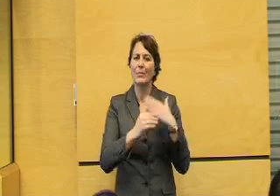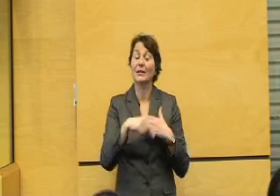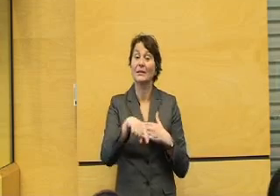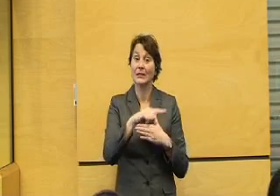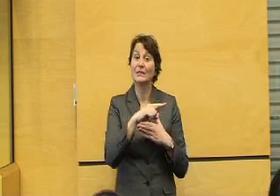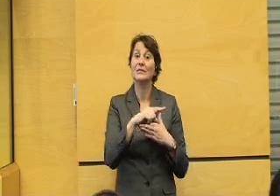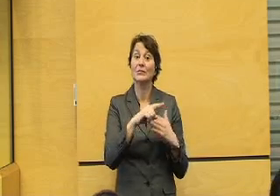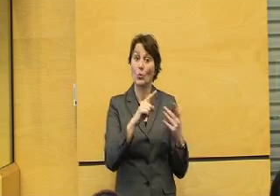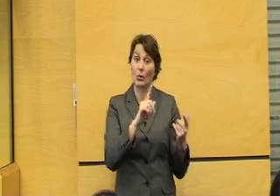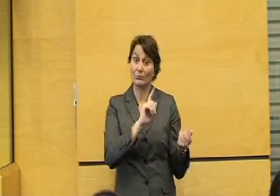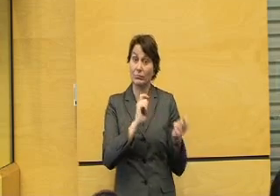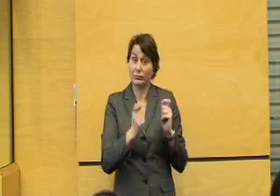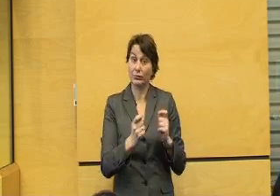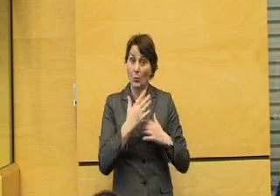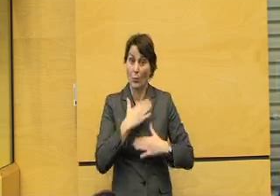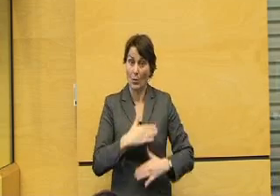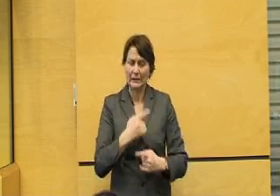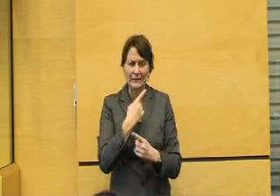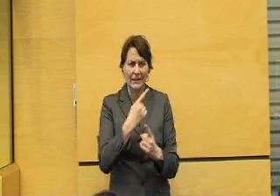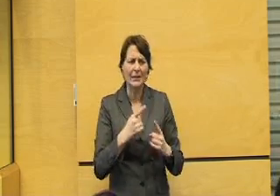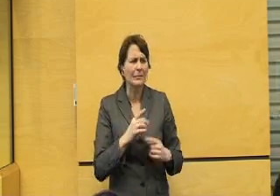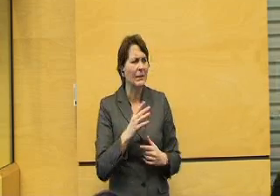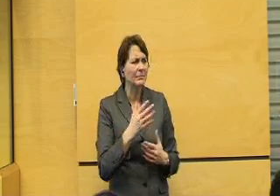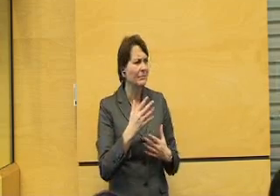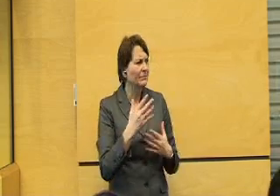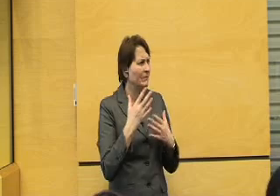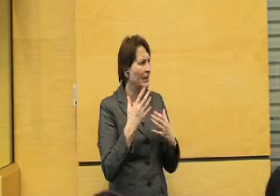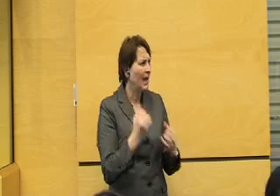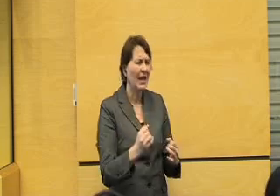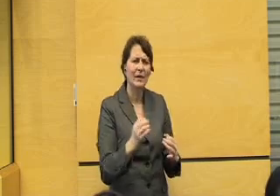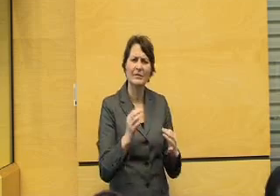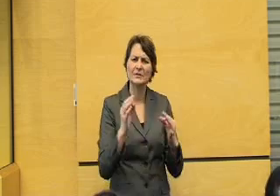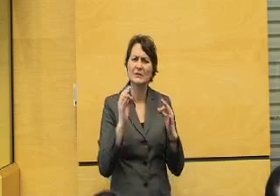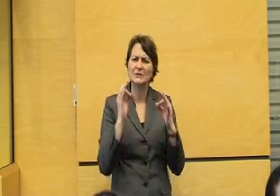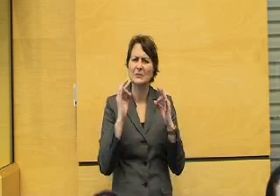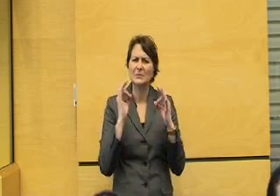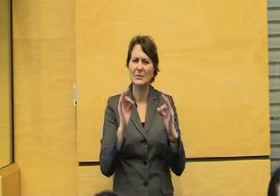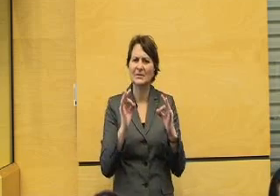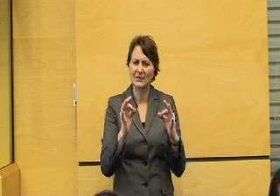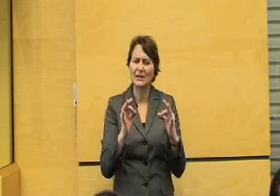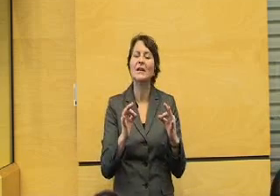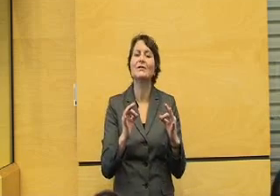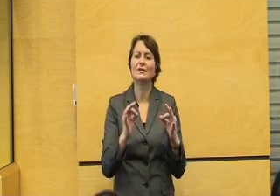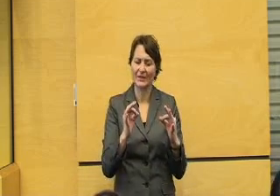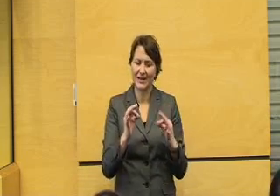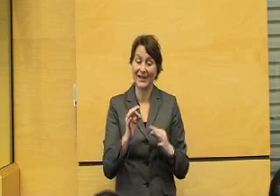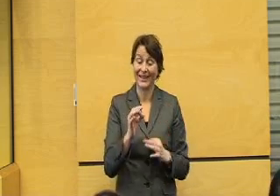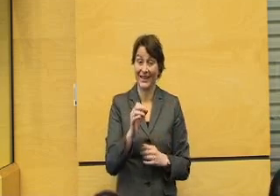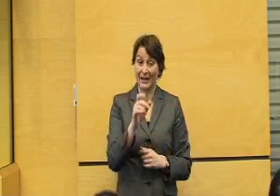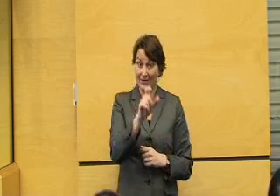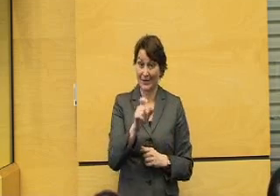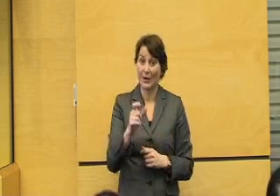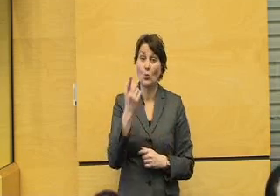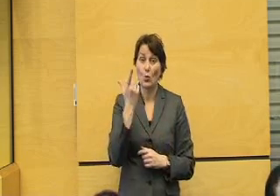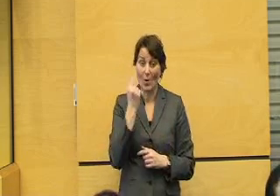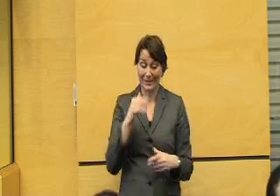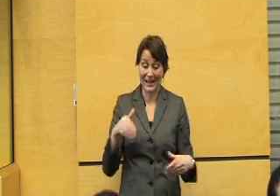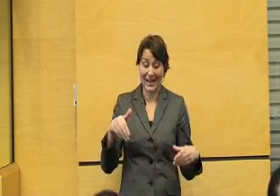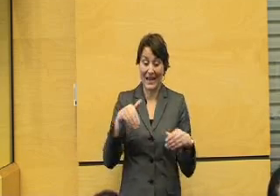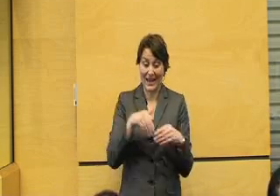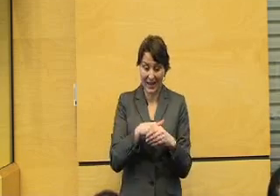And here, is there anything particular with regard to the participation of women with disabilities in the council of this